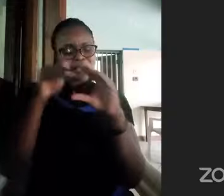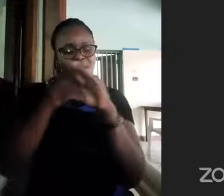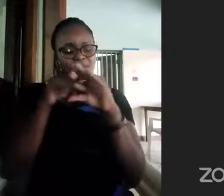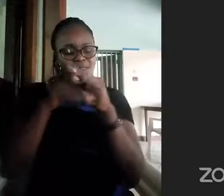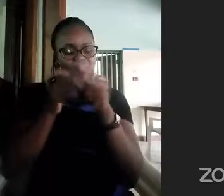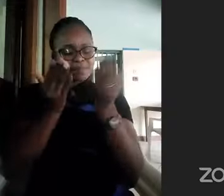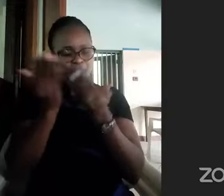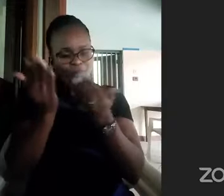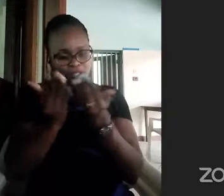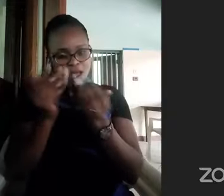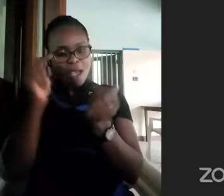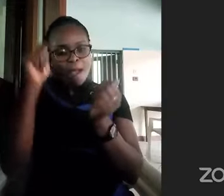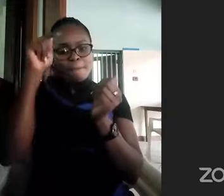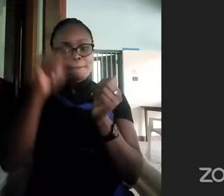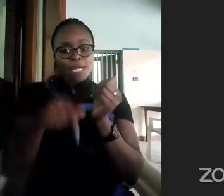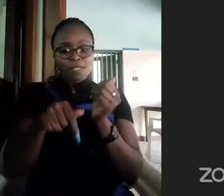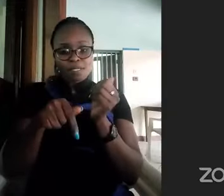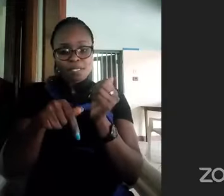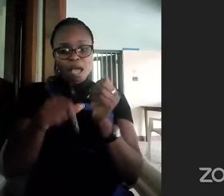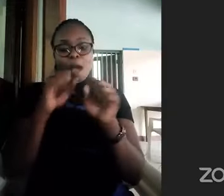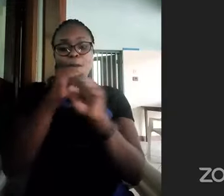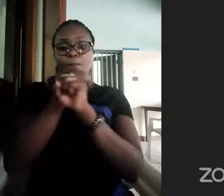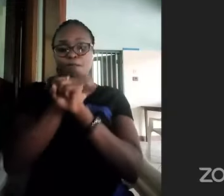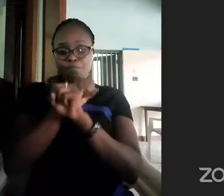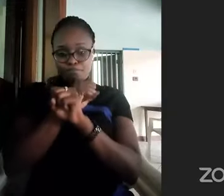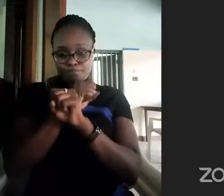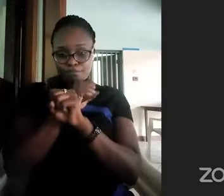to be promoted, which needs to be empowered in all